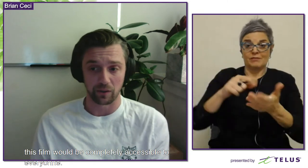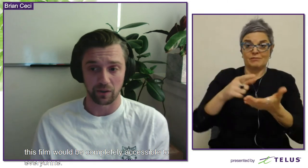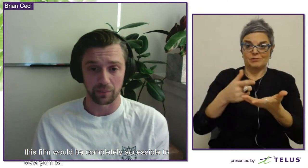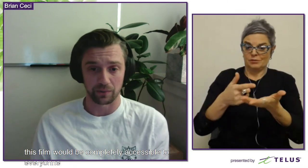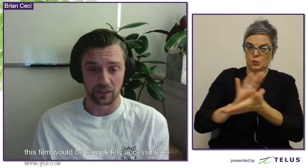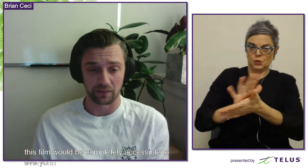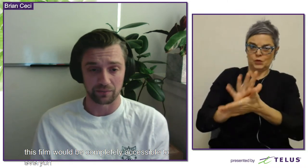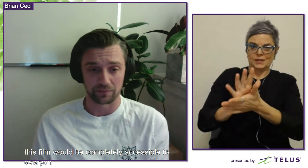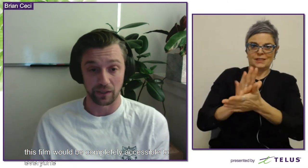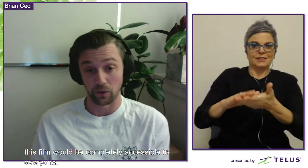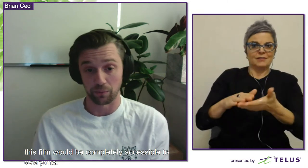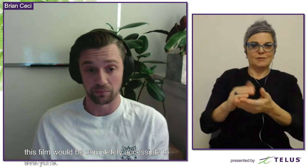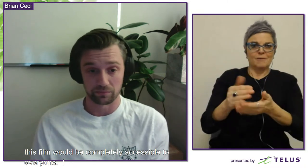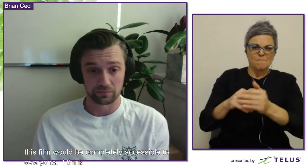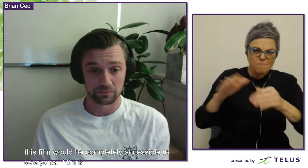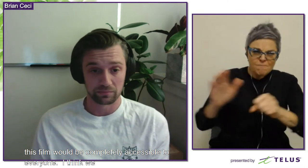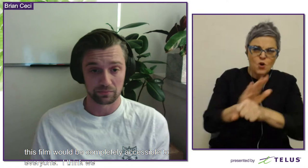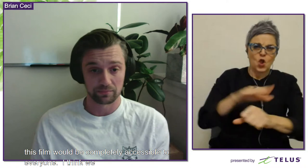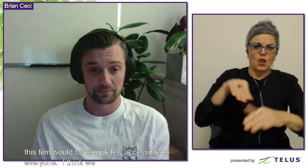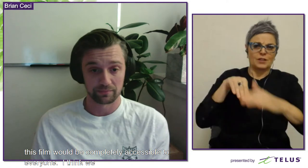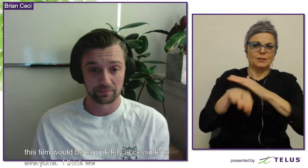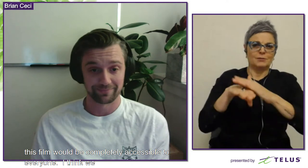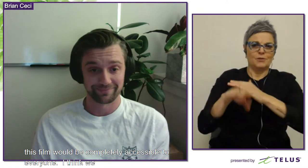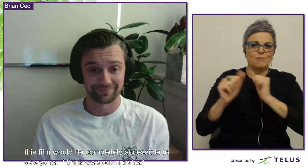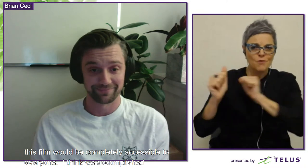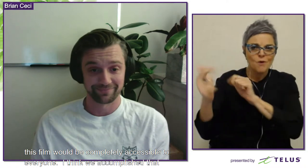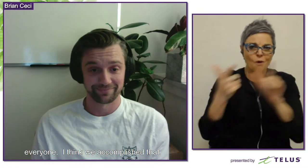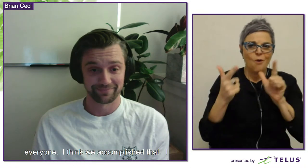And I think we accomplished that, I hope.